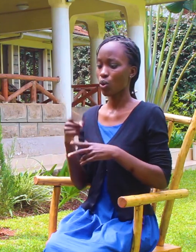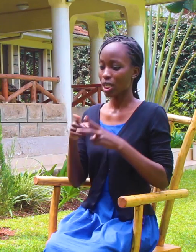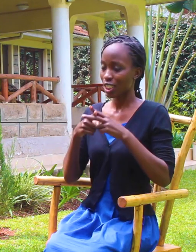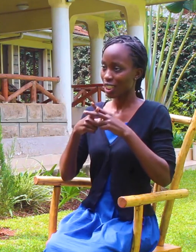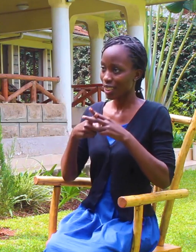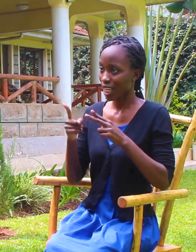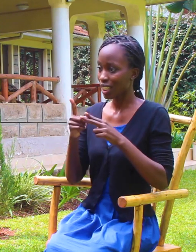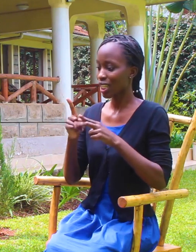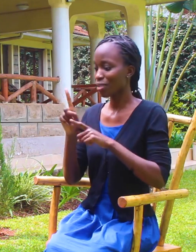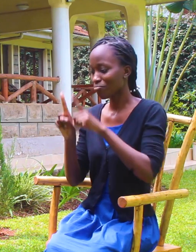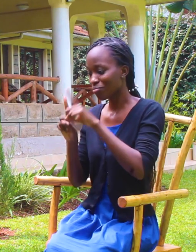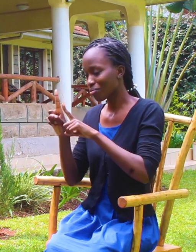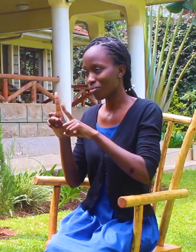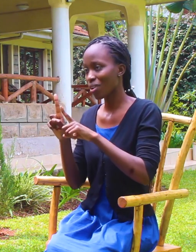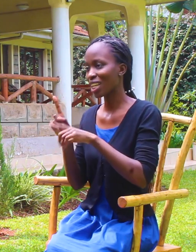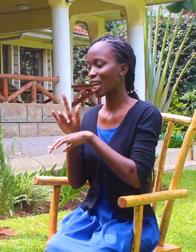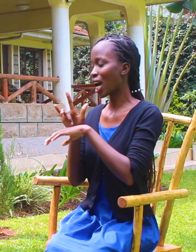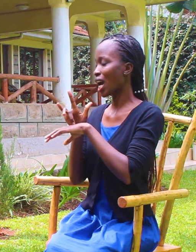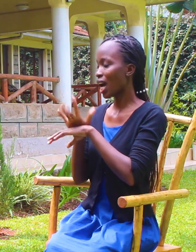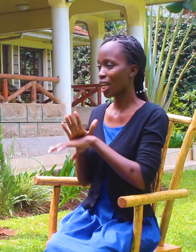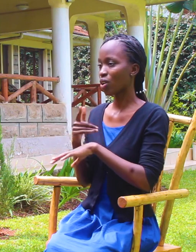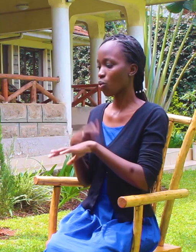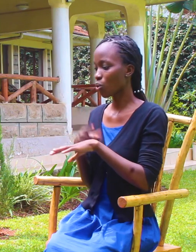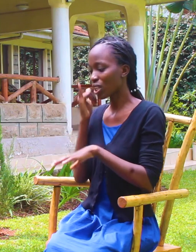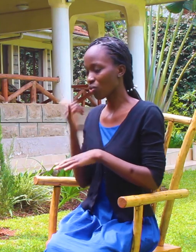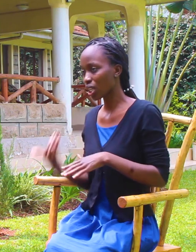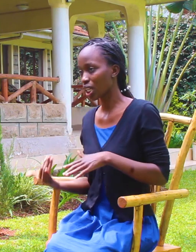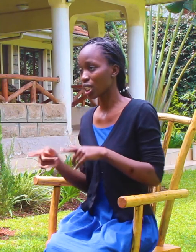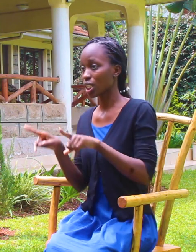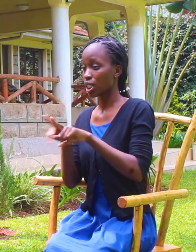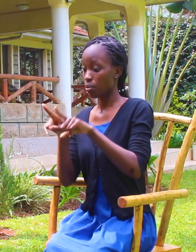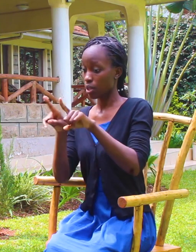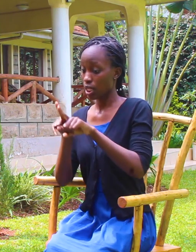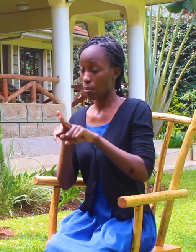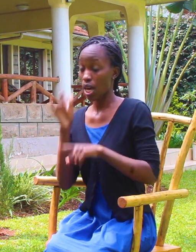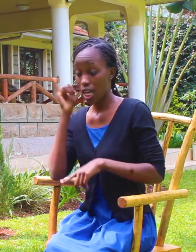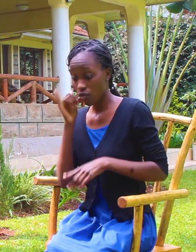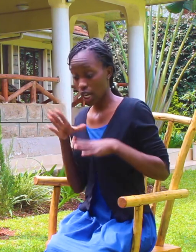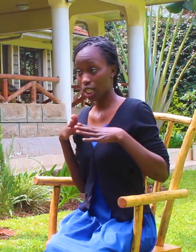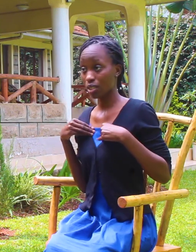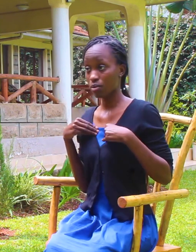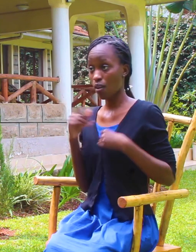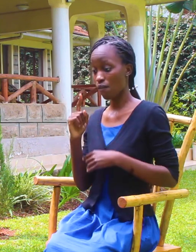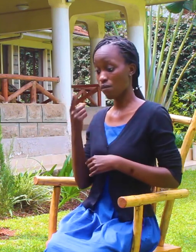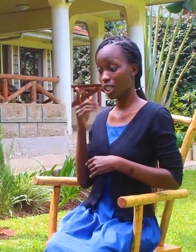at that time at an early age, and then she accepted. First of all, she accepted that she has a